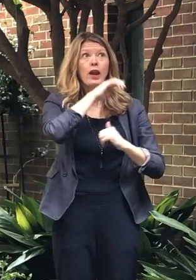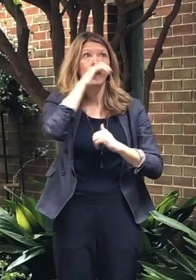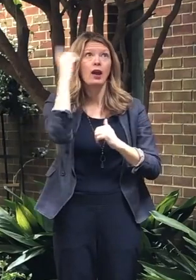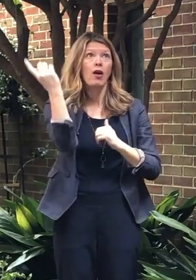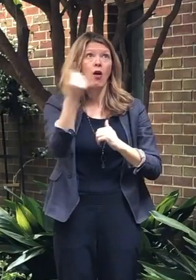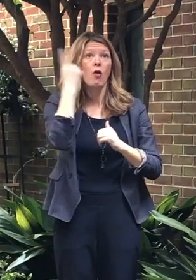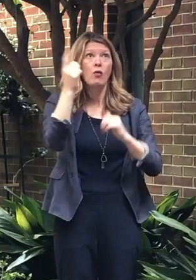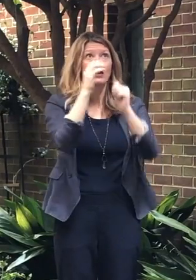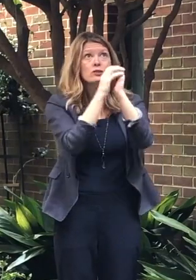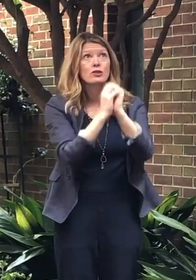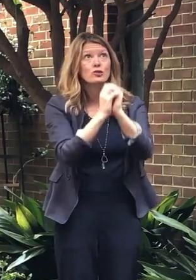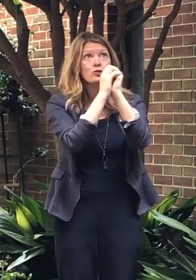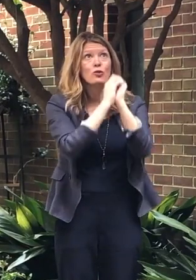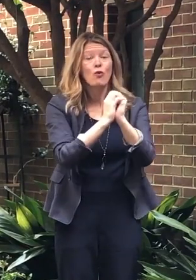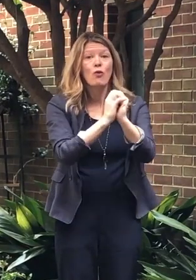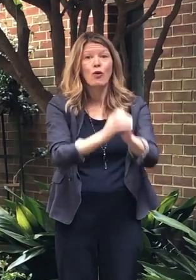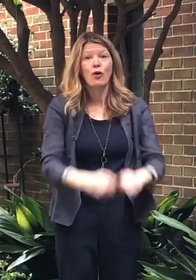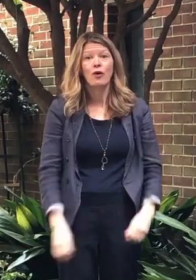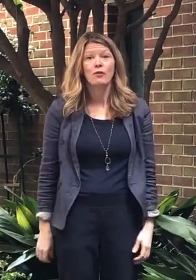adored.